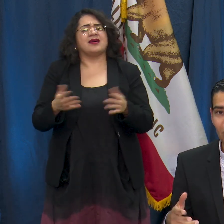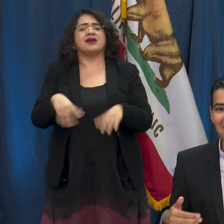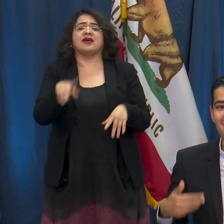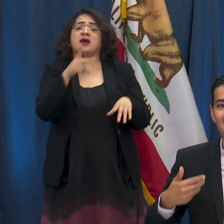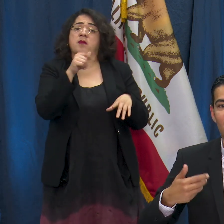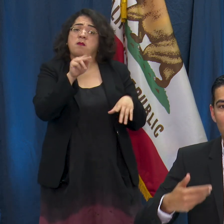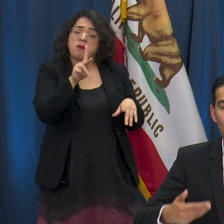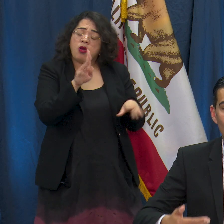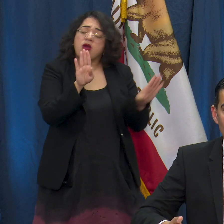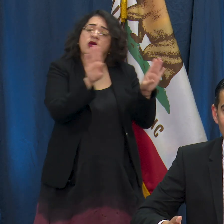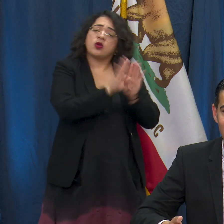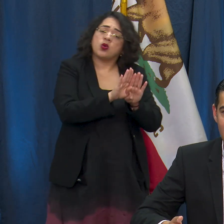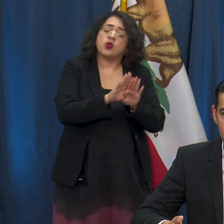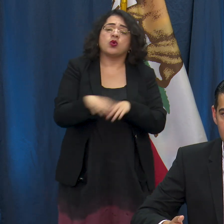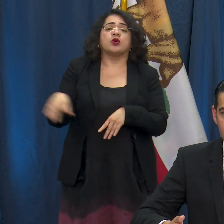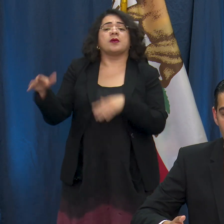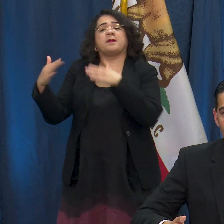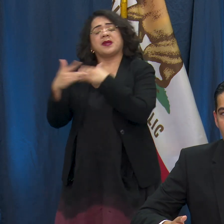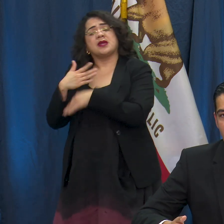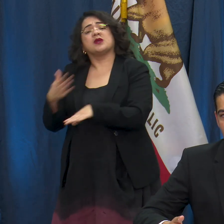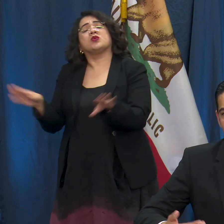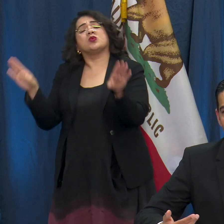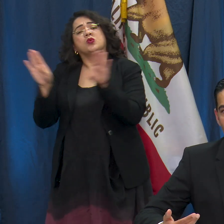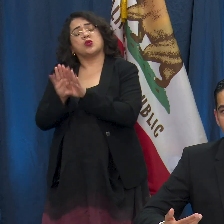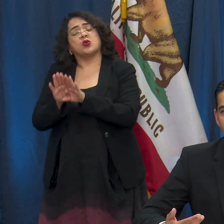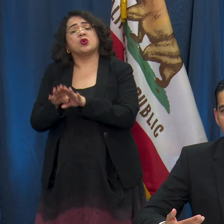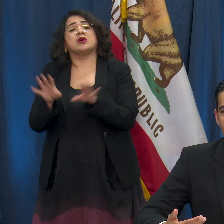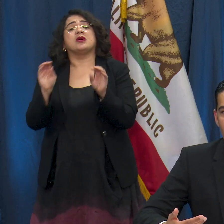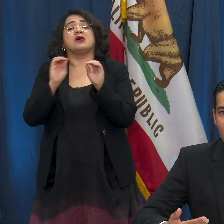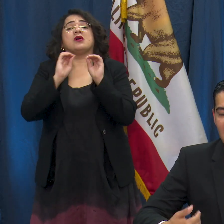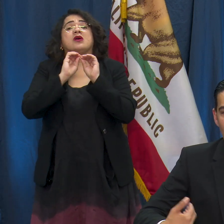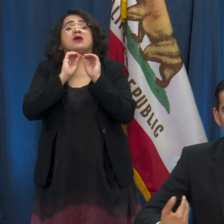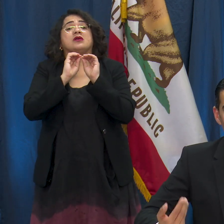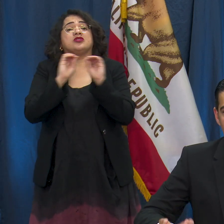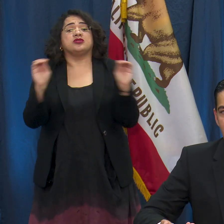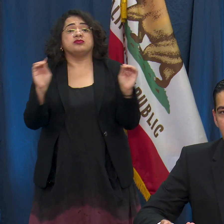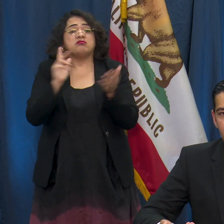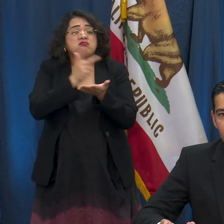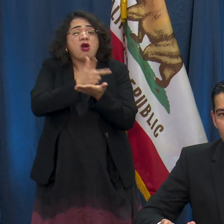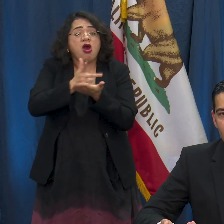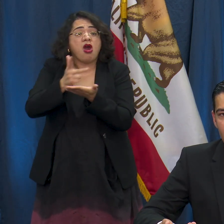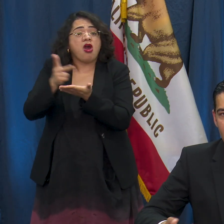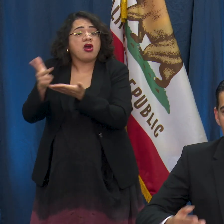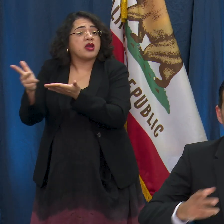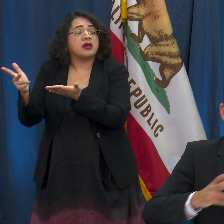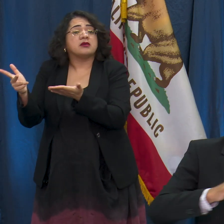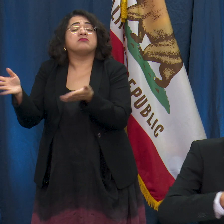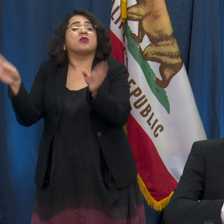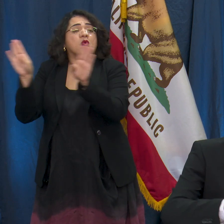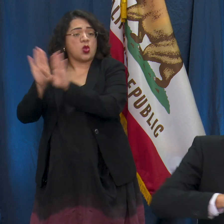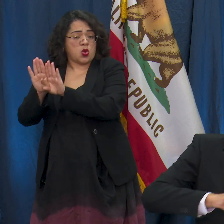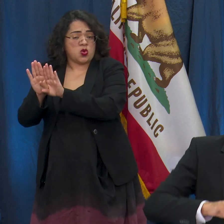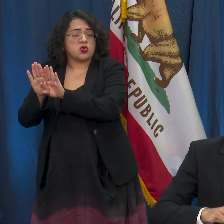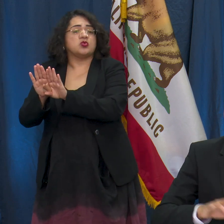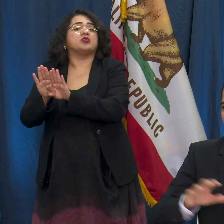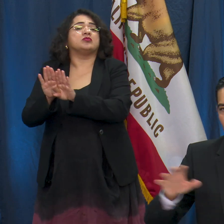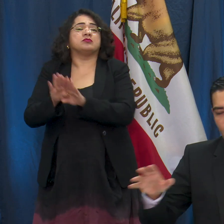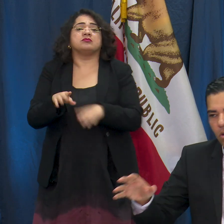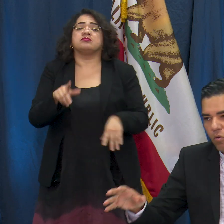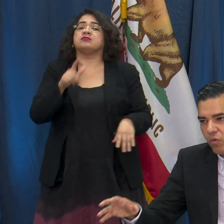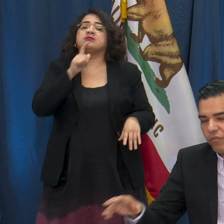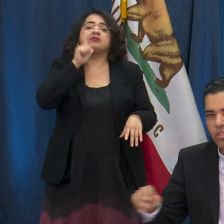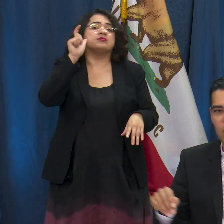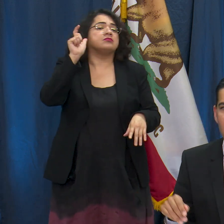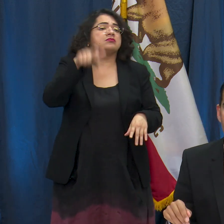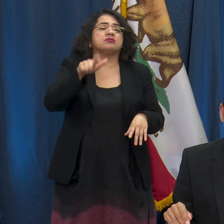that only non-essential work is happening. And so I understand that Orange County